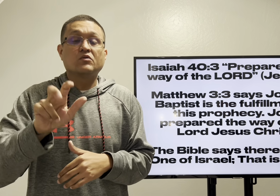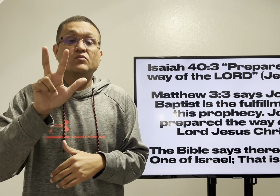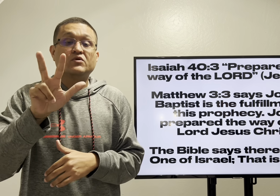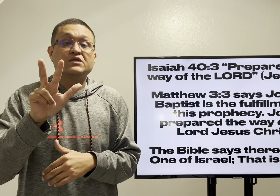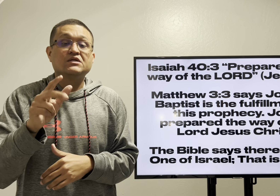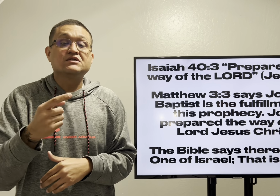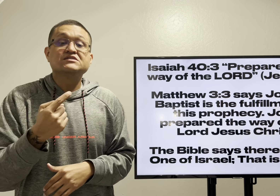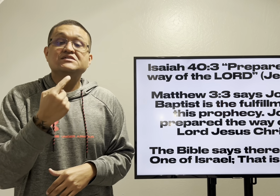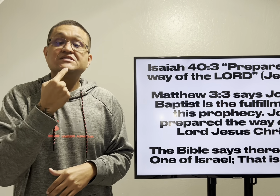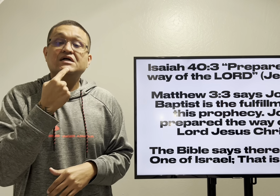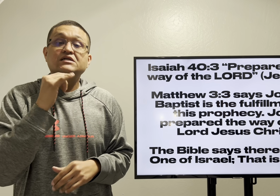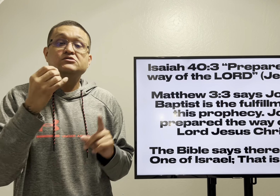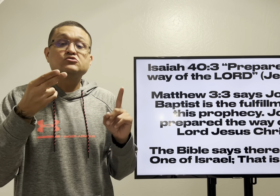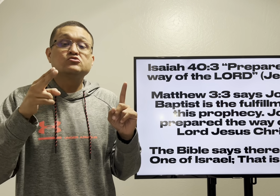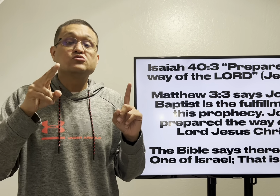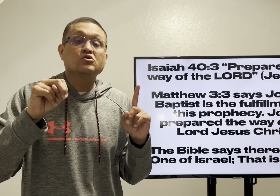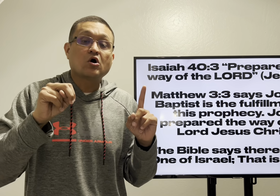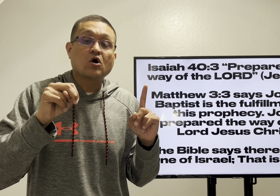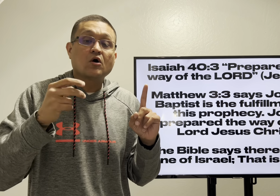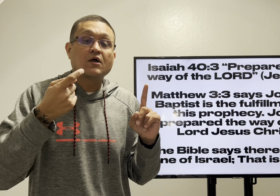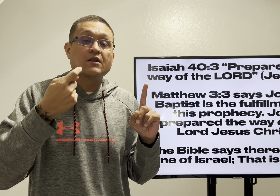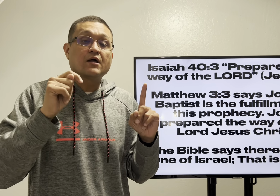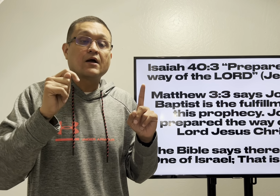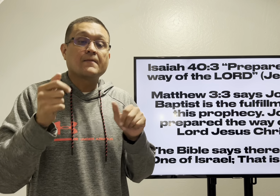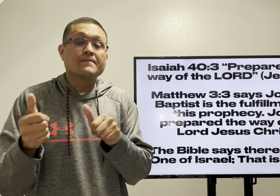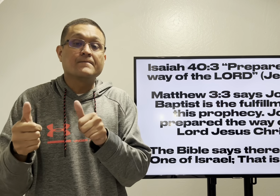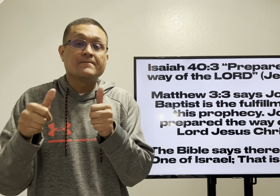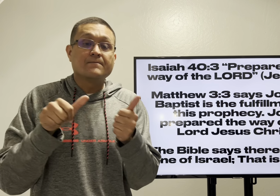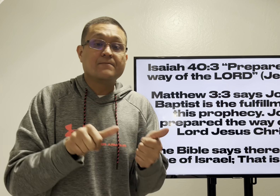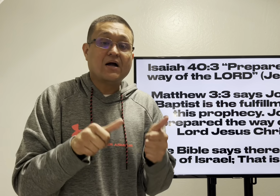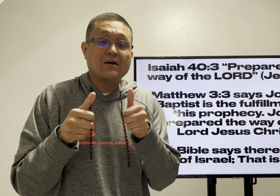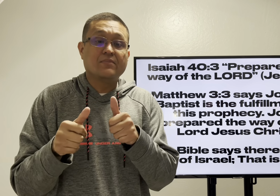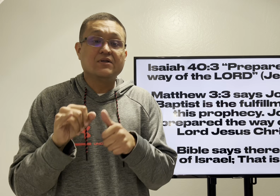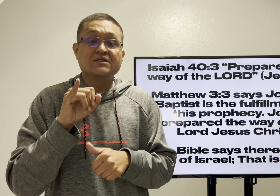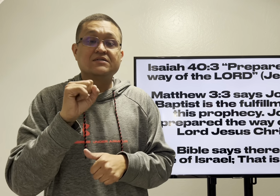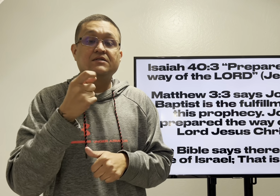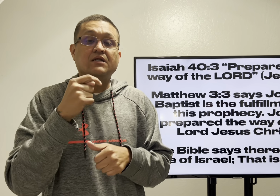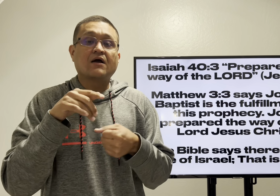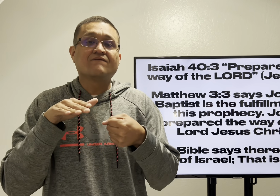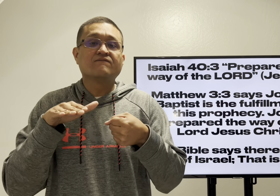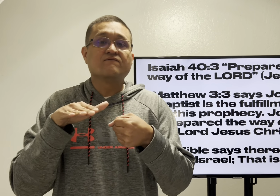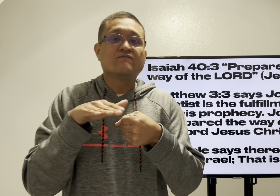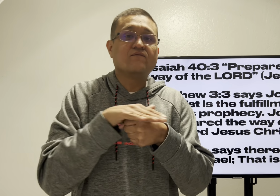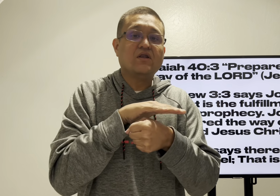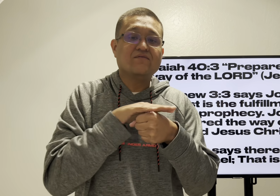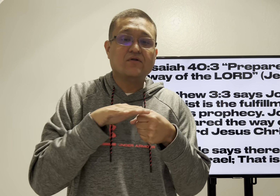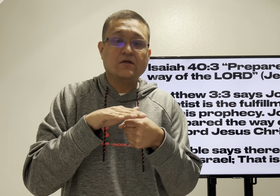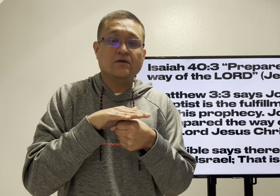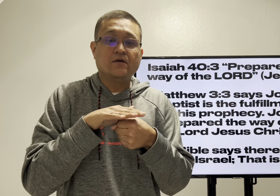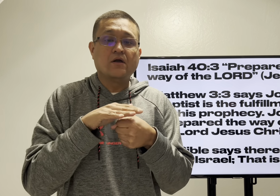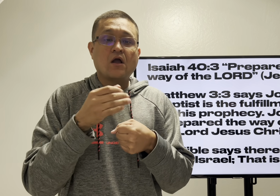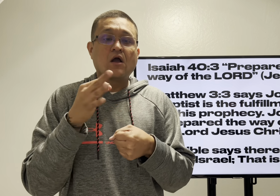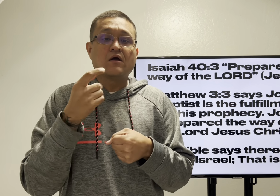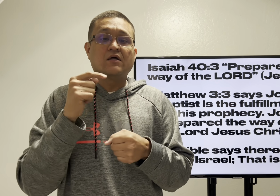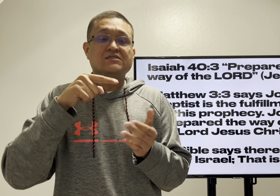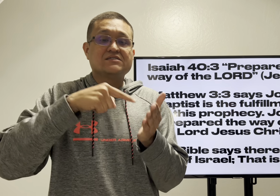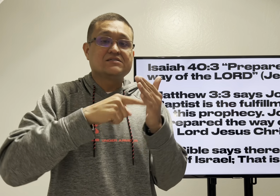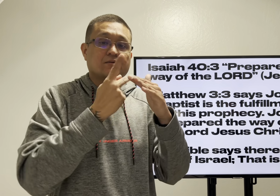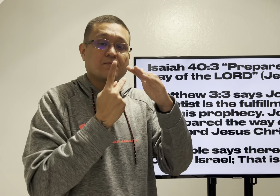So that was Isaiah 40 and 3, and then Matthew 3 and 3 says, Say John the Baptist is the fulfillment